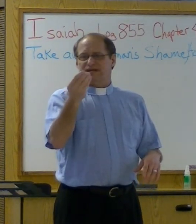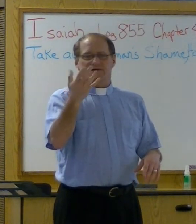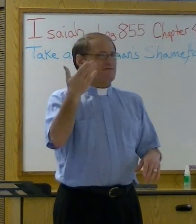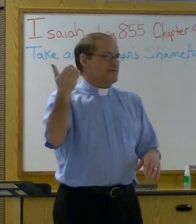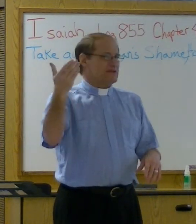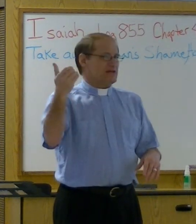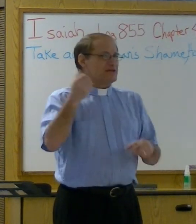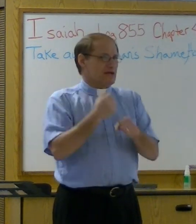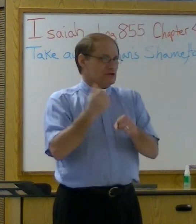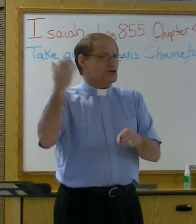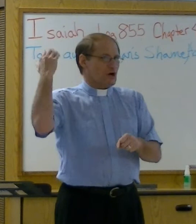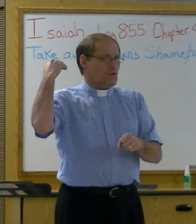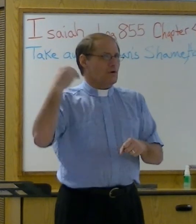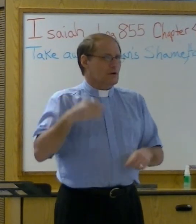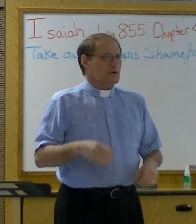14, 15 years ago. Yeah.